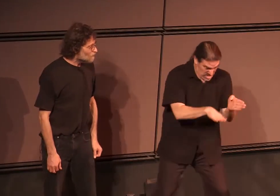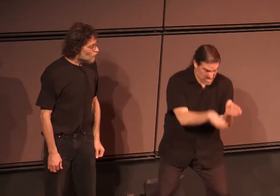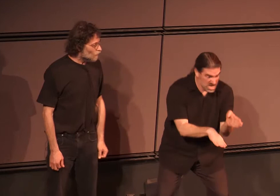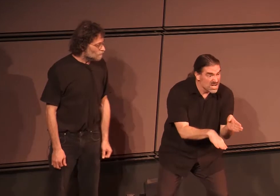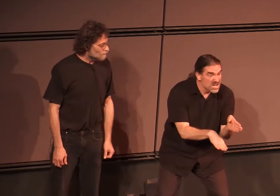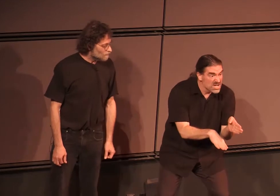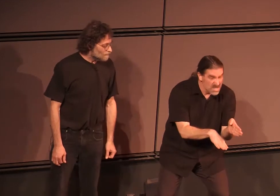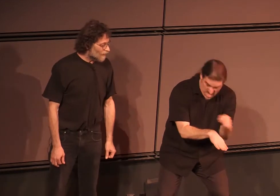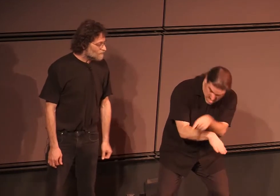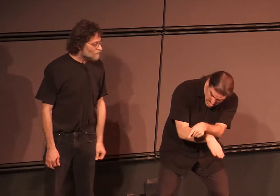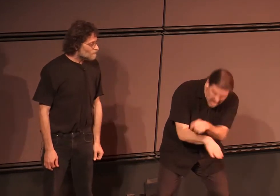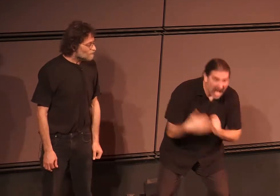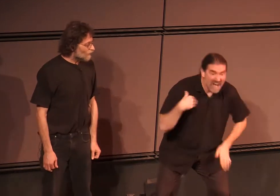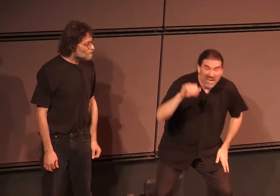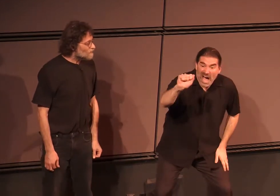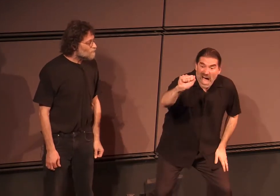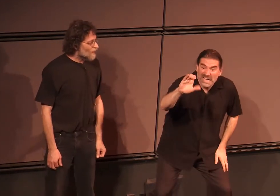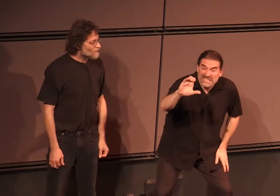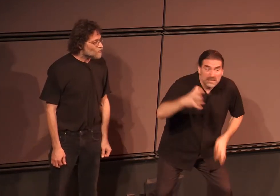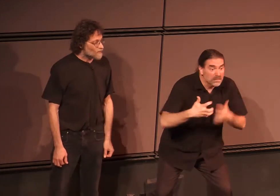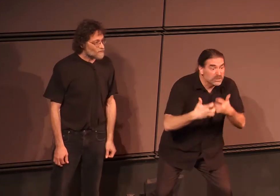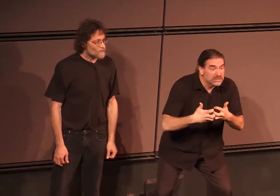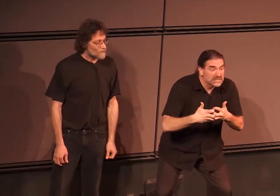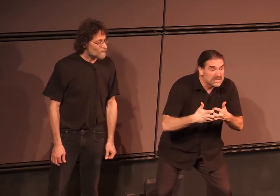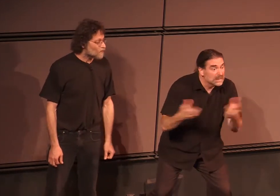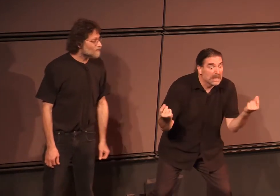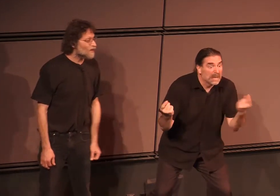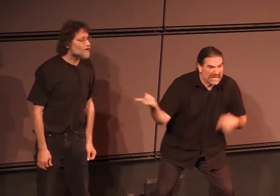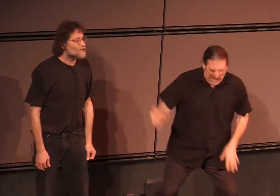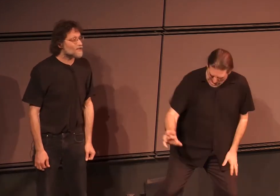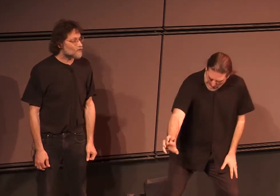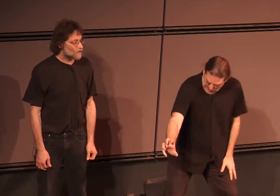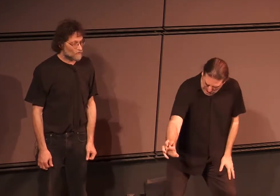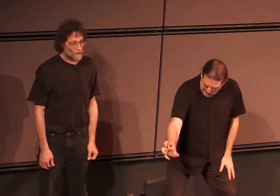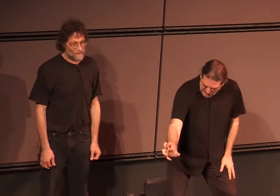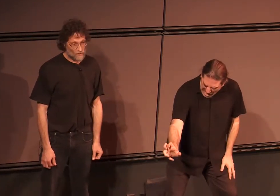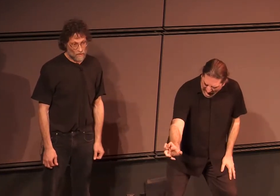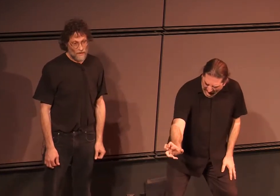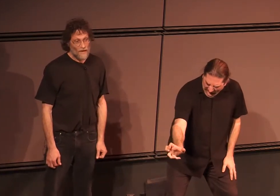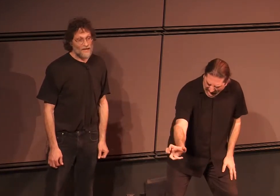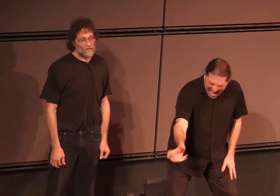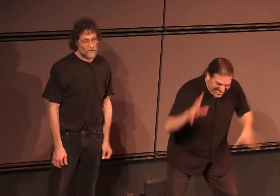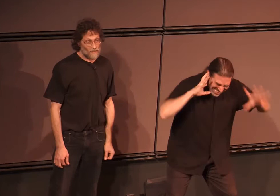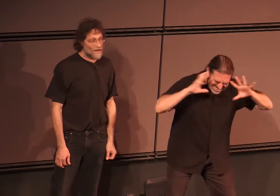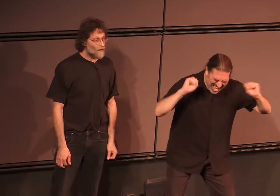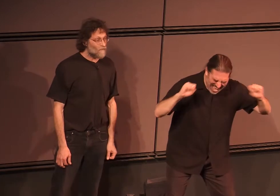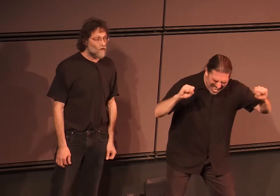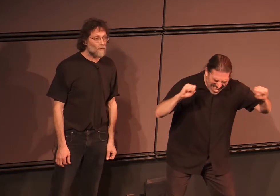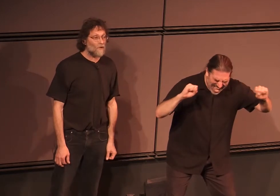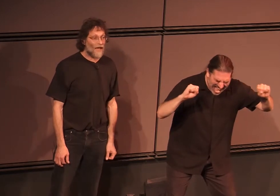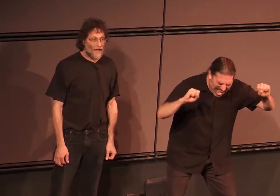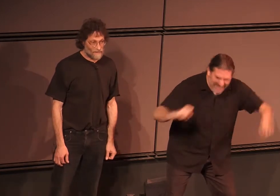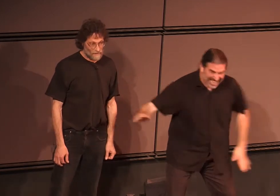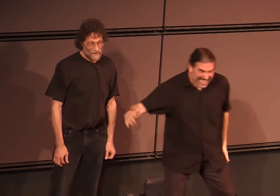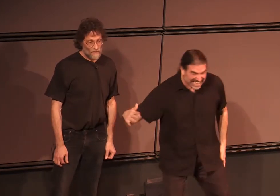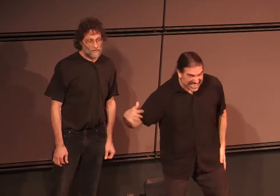So next to the mattress, there's an air conditioner. So what he turns it on full blast so that